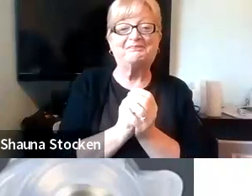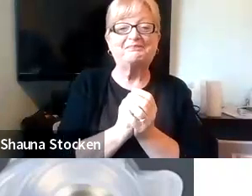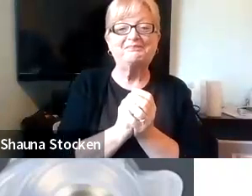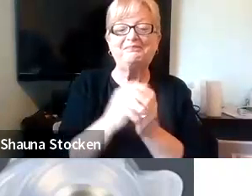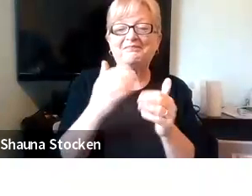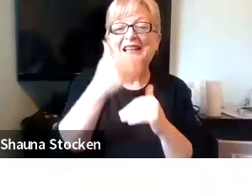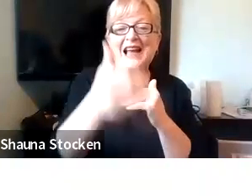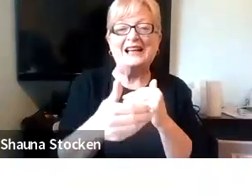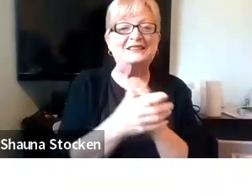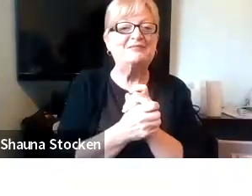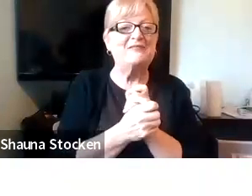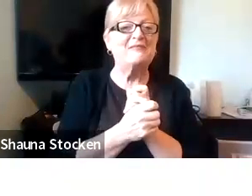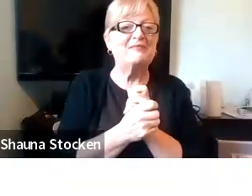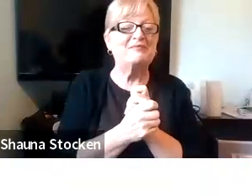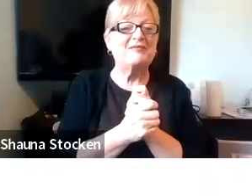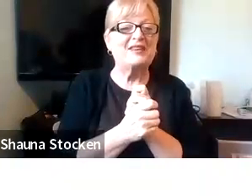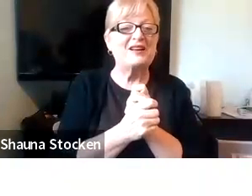Next slide. Okay.